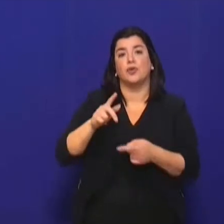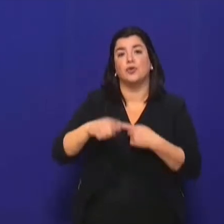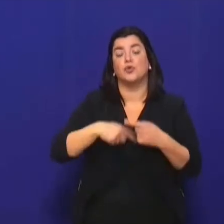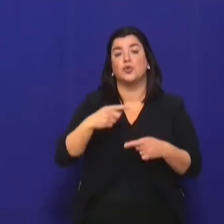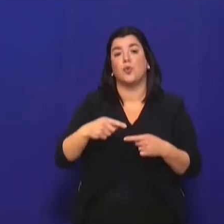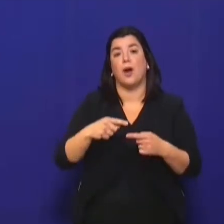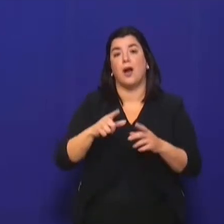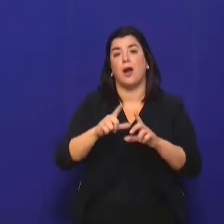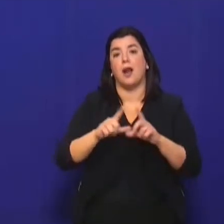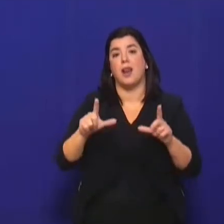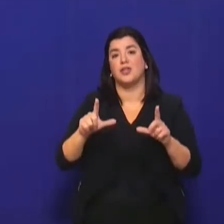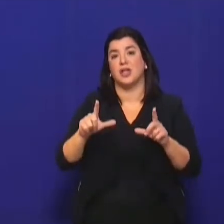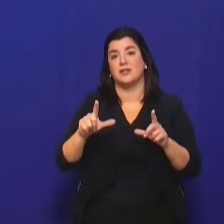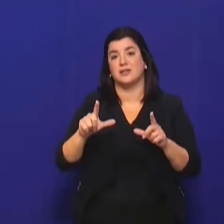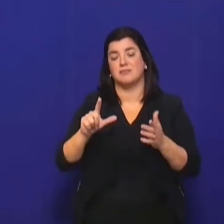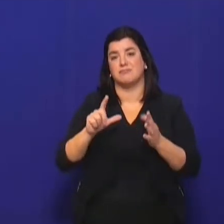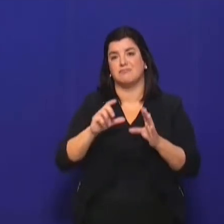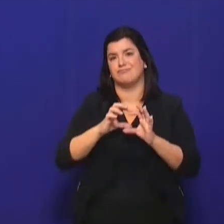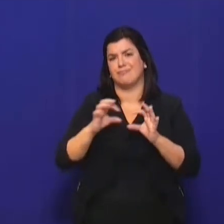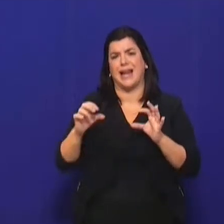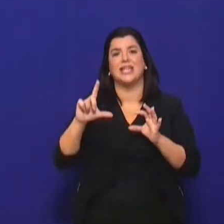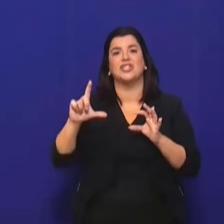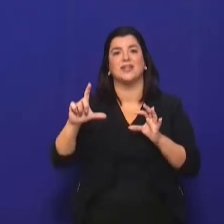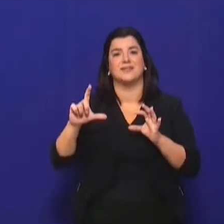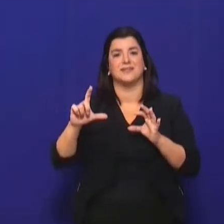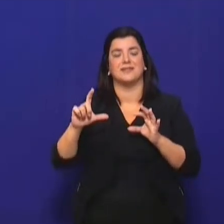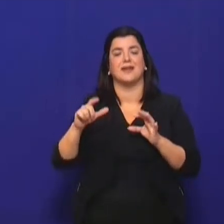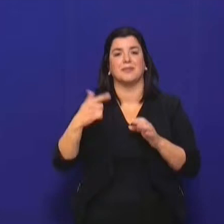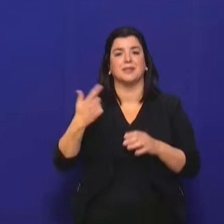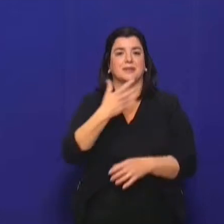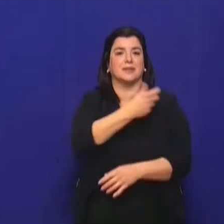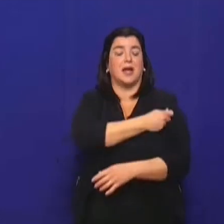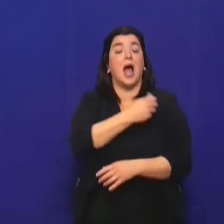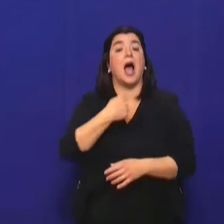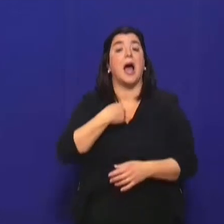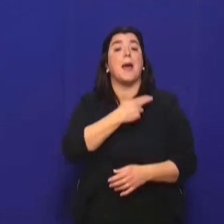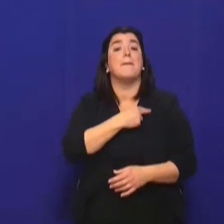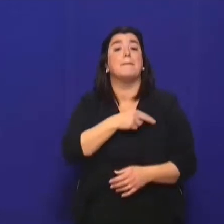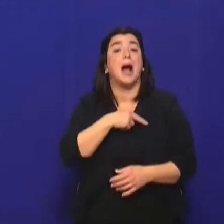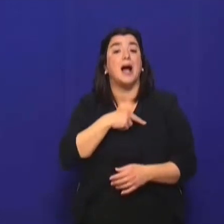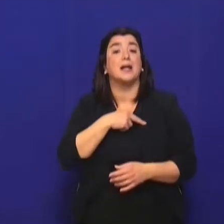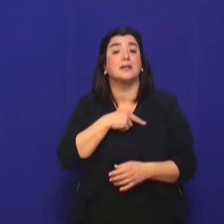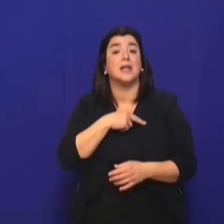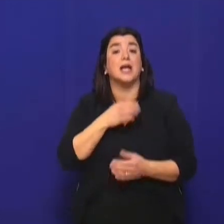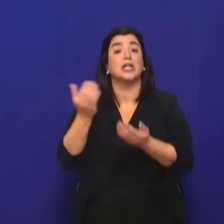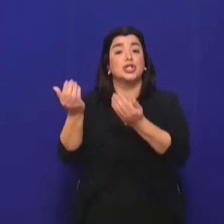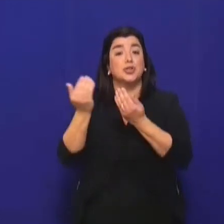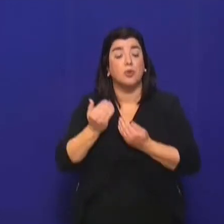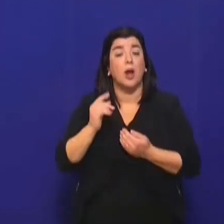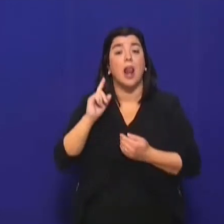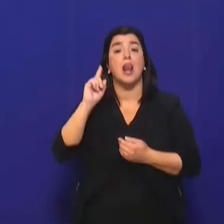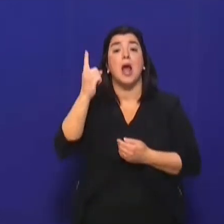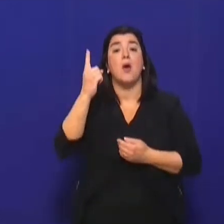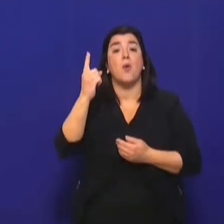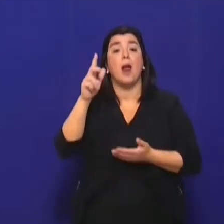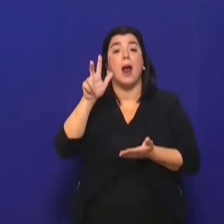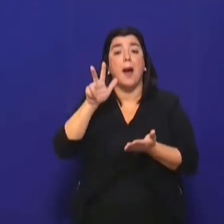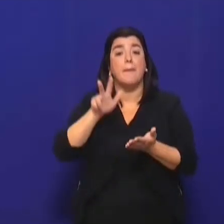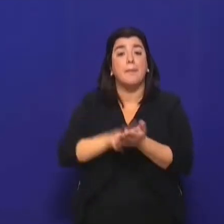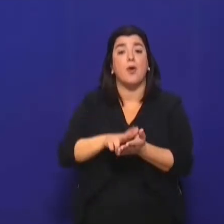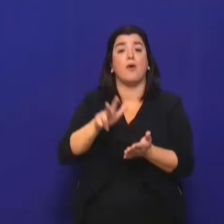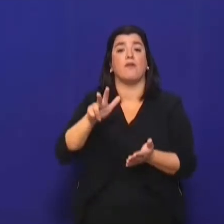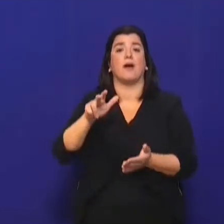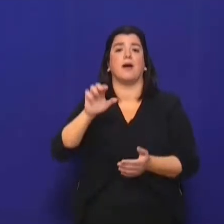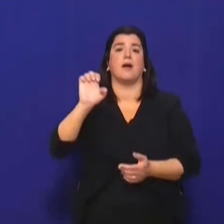tal-liċenzjar ta' dawn it-tilqim. Malta nkunu qegħdin inġibu tilqim biss li jkun approvat mill-Aġenzija Ewropea